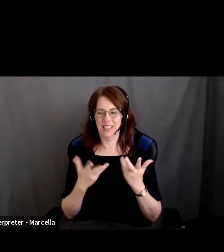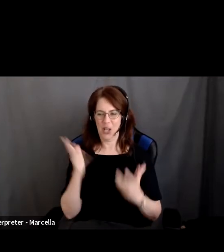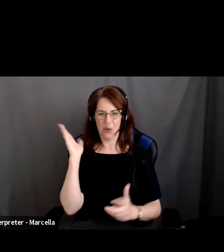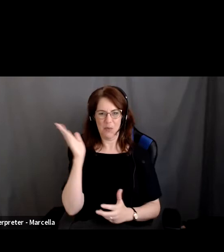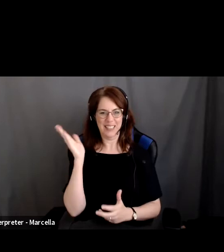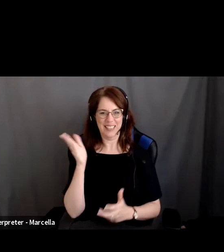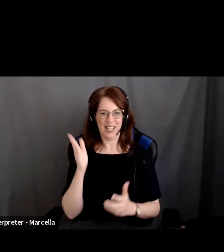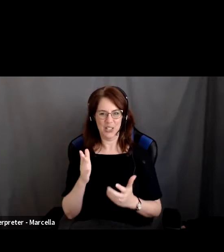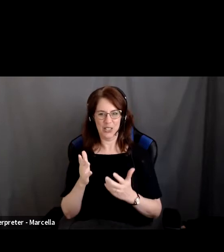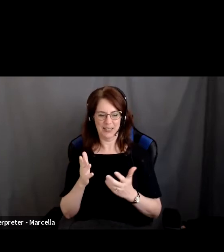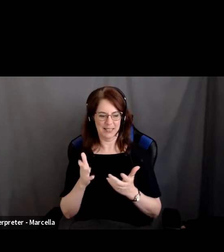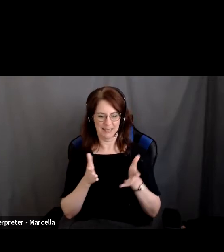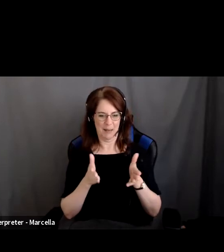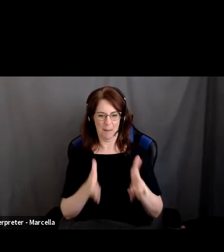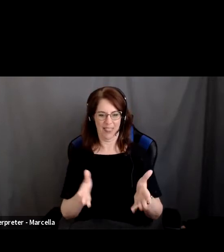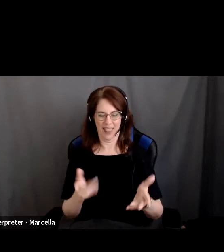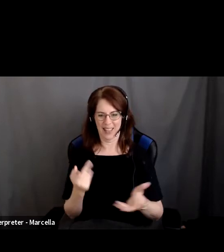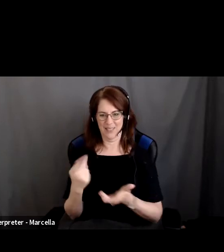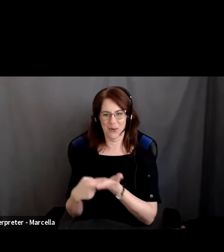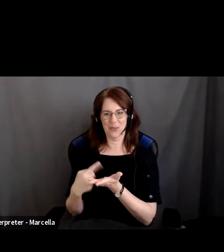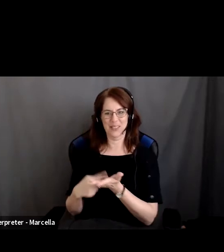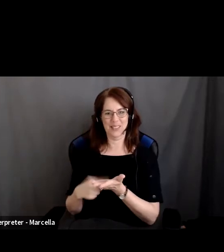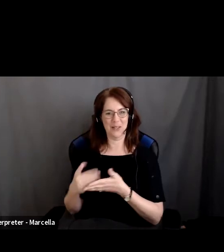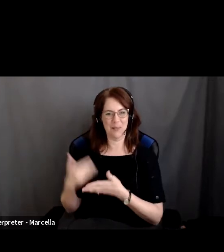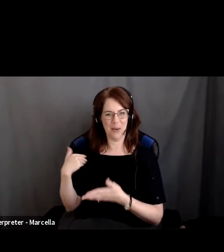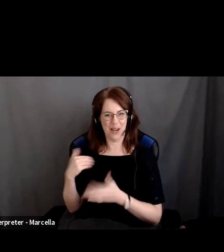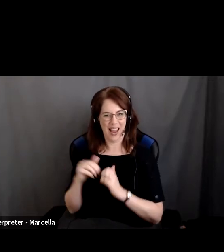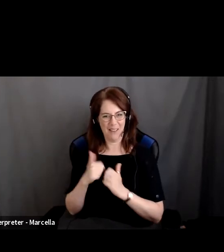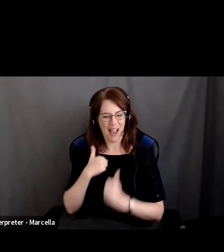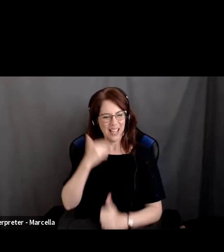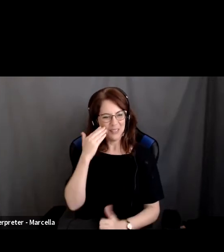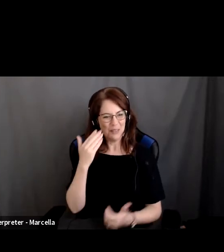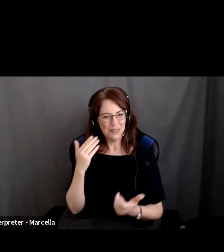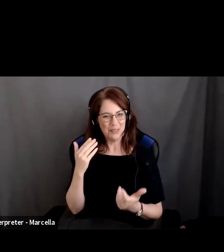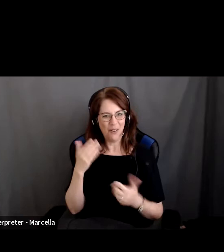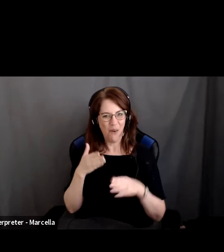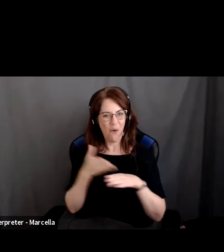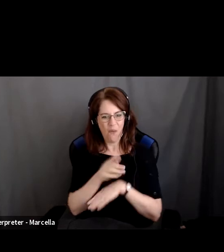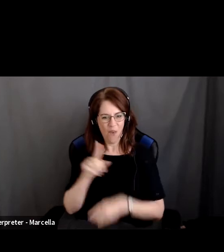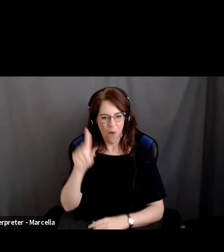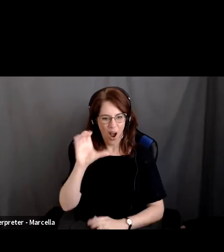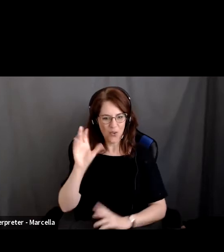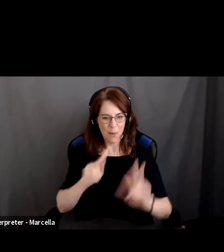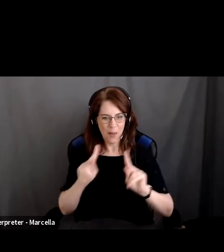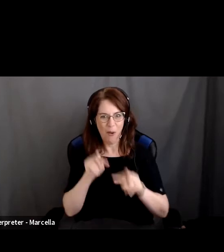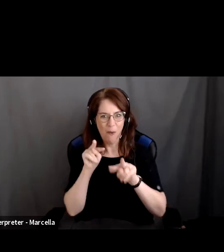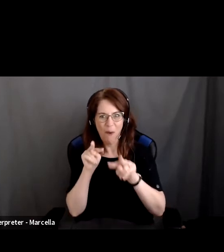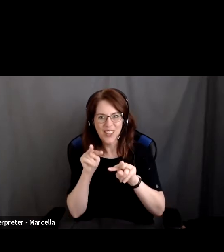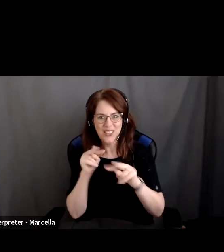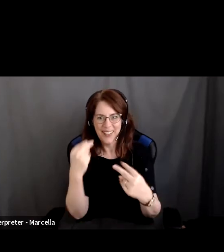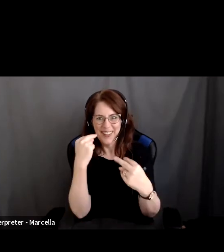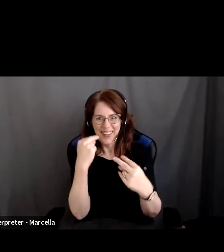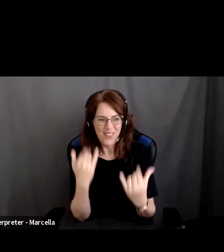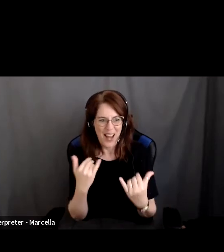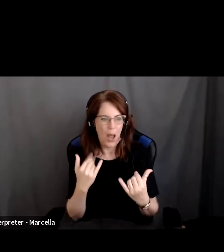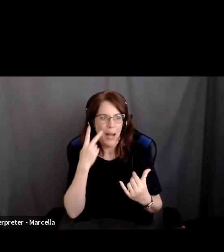presentation, way to do a presentation. We were talking about it earlier, how I know there are over 100 people watching right now, but I can't see